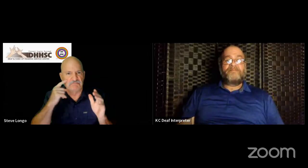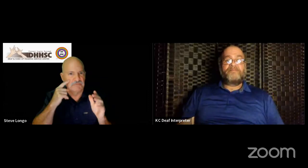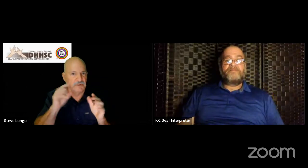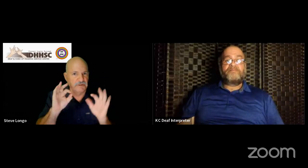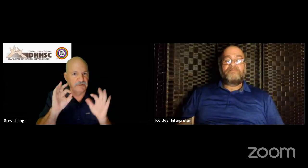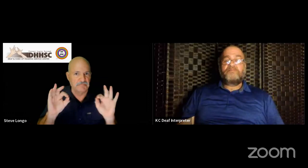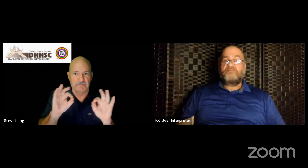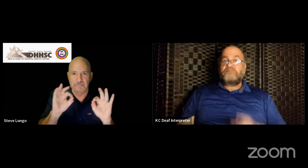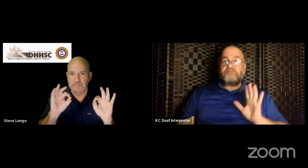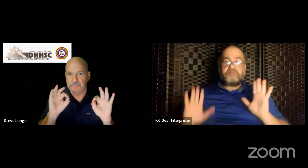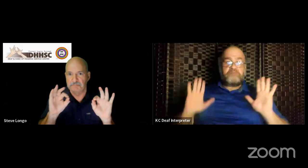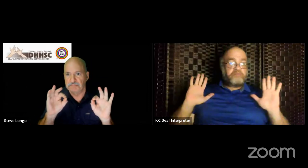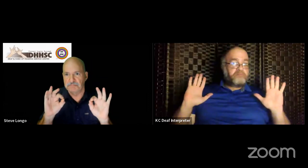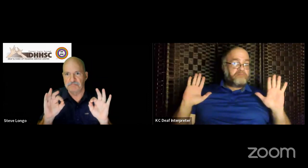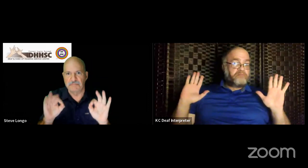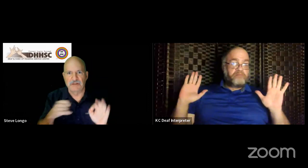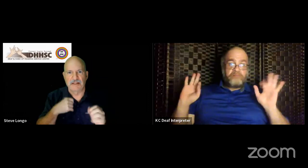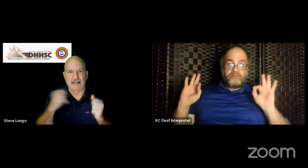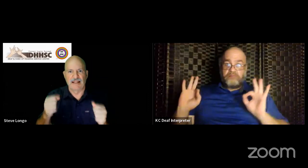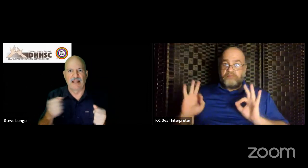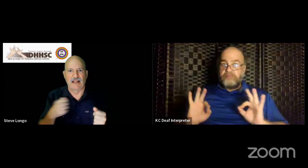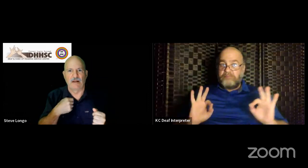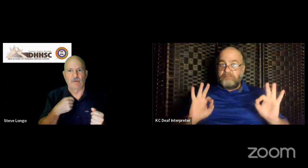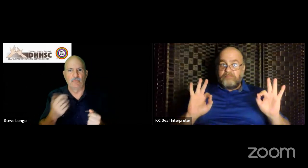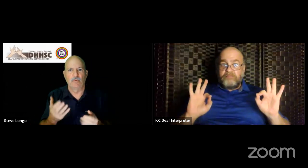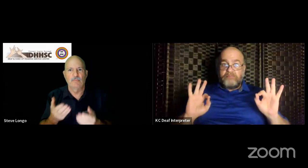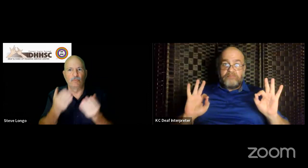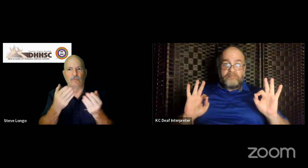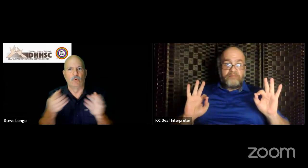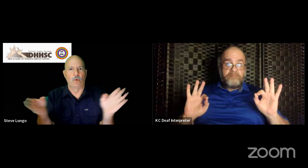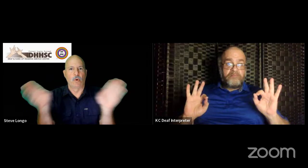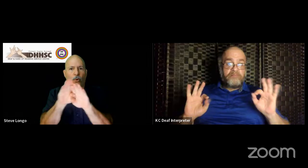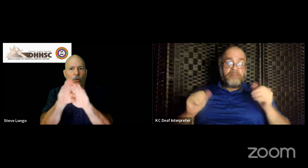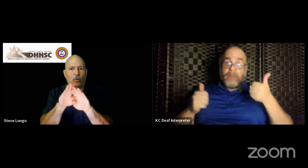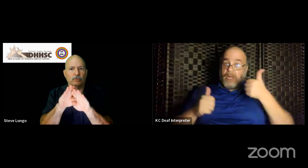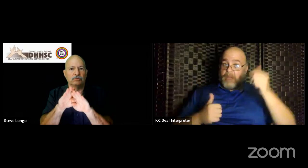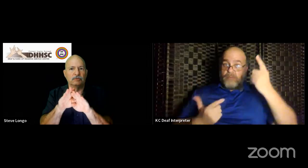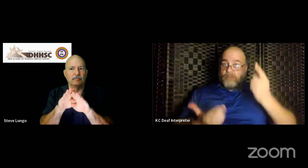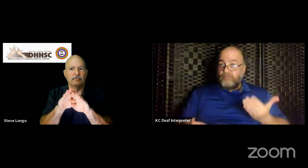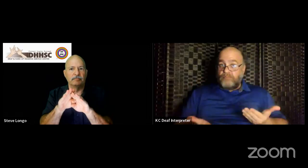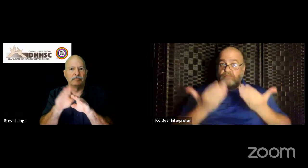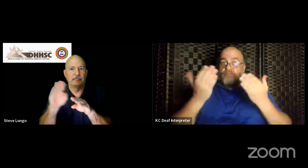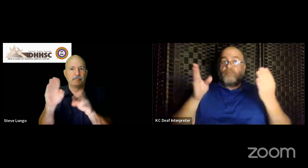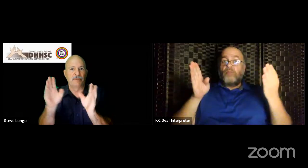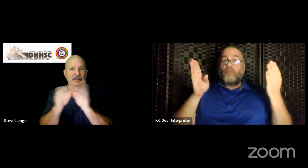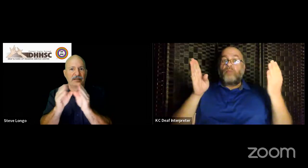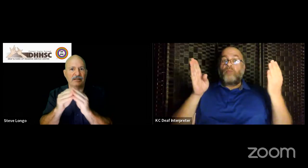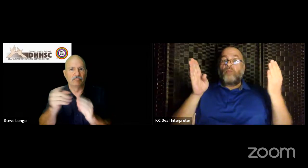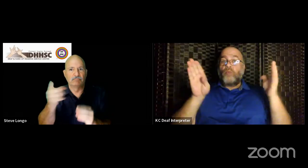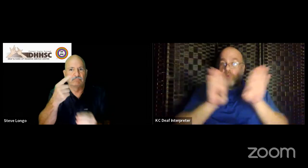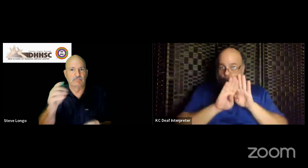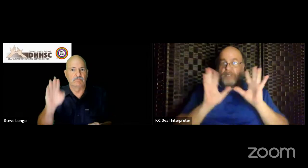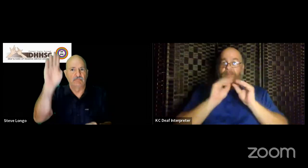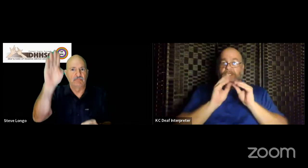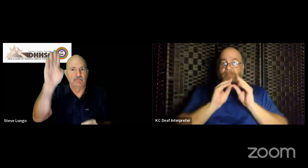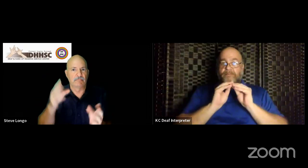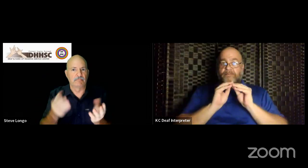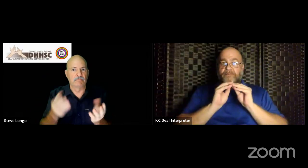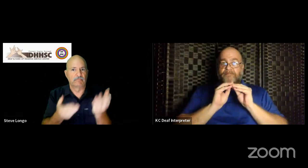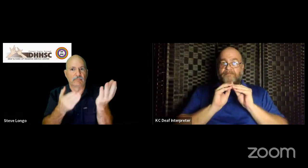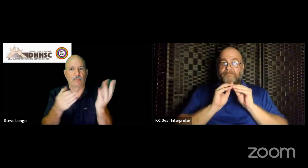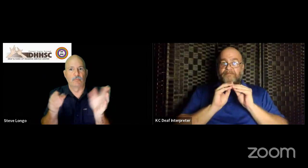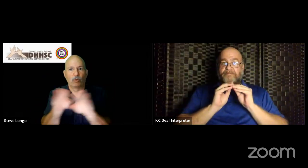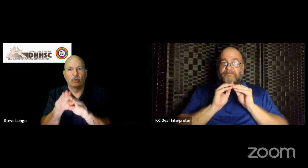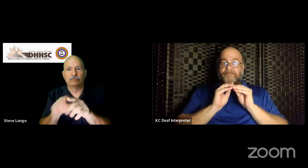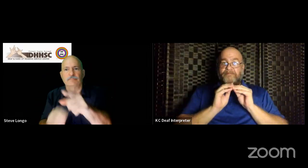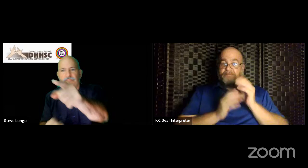So yes, we want to honor them. Anything else? Any other? All right, I will entertain a motion to